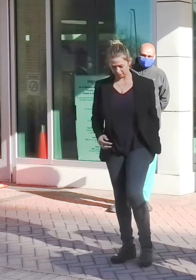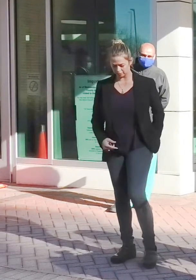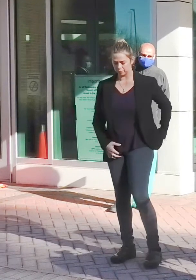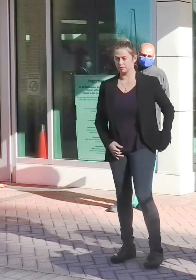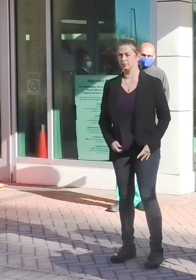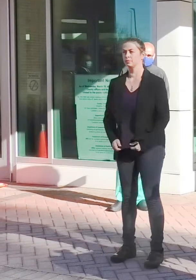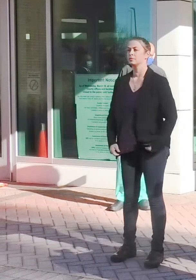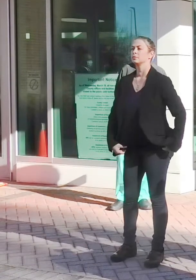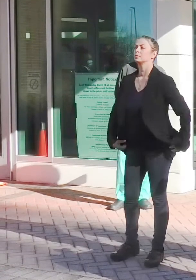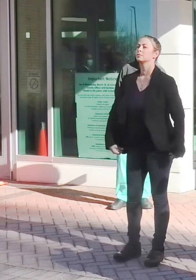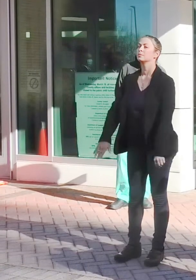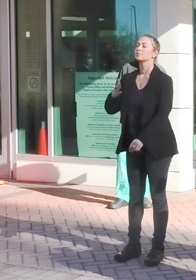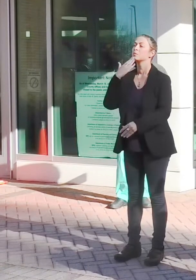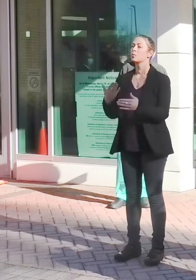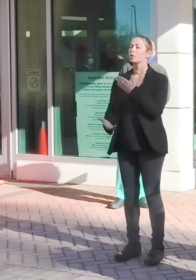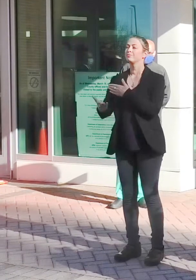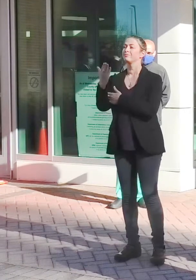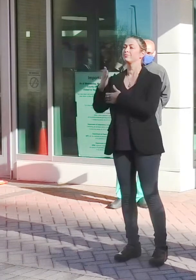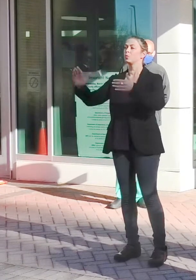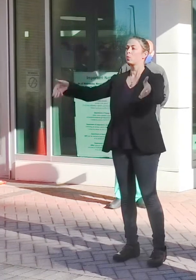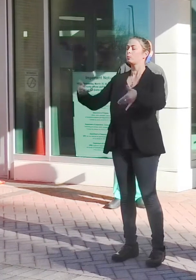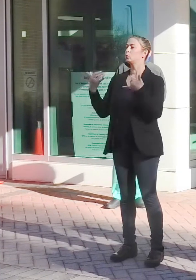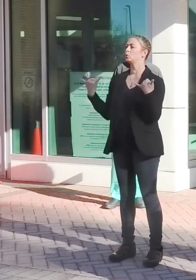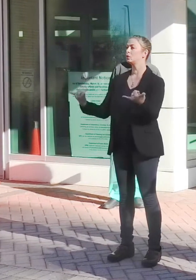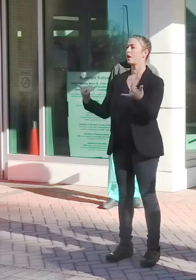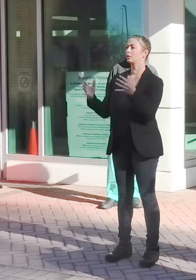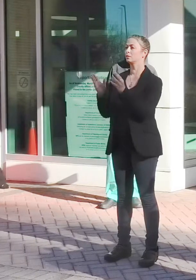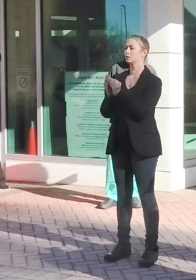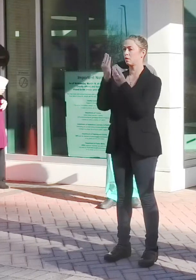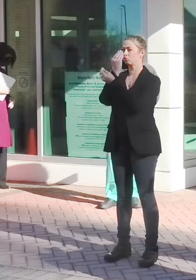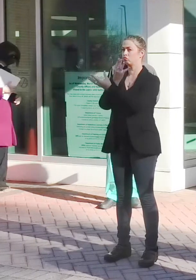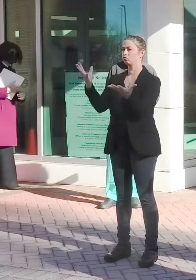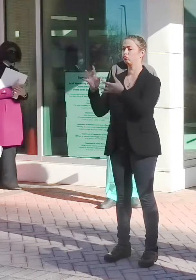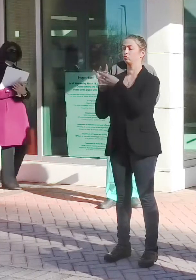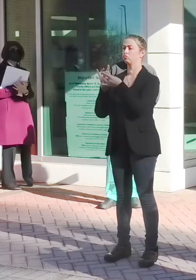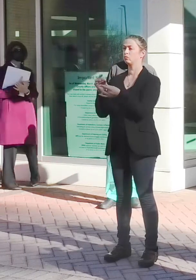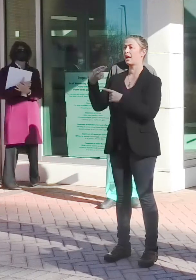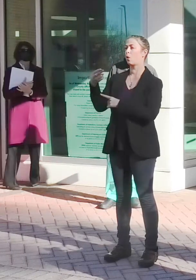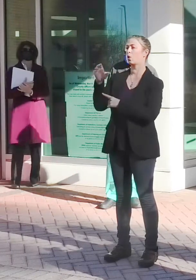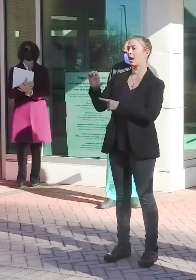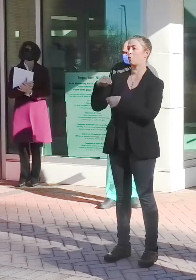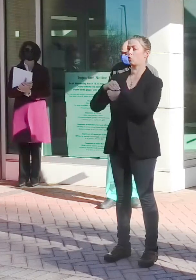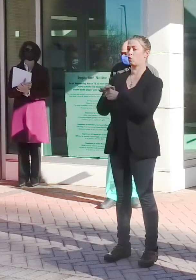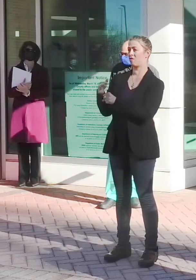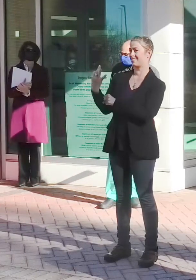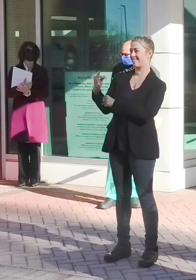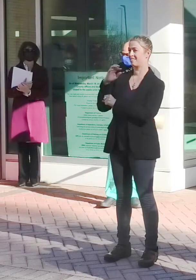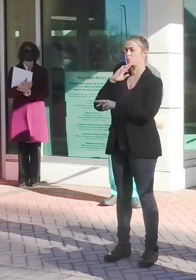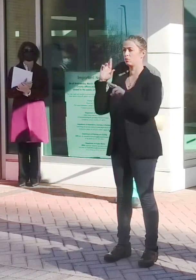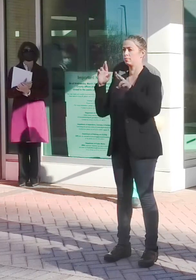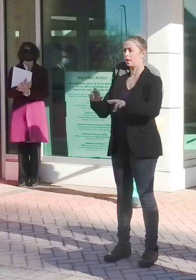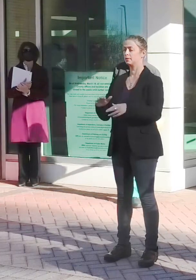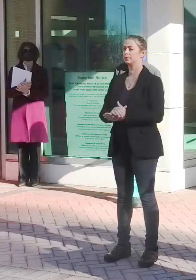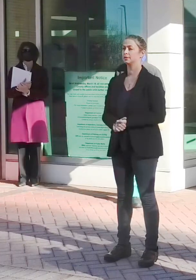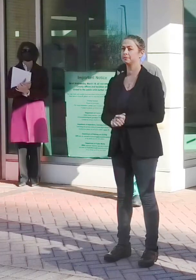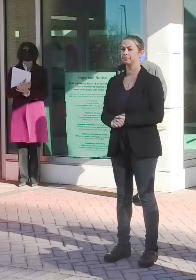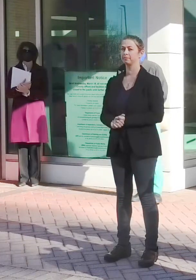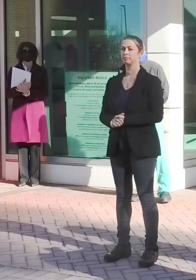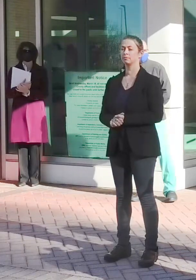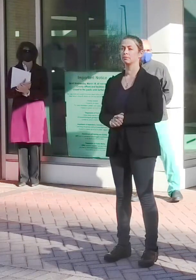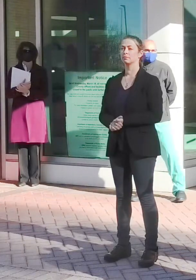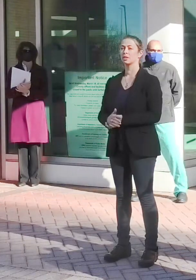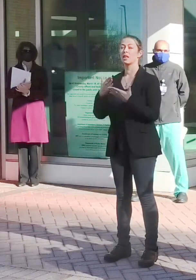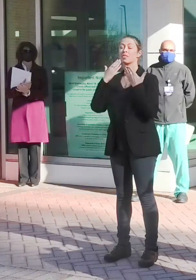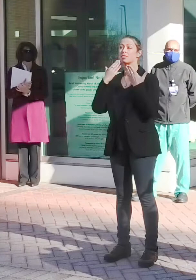Good morning. Welcome to today's press conference on Howard County's COVID-19 response. Thank you